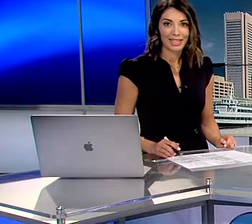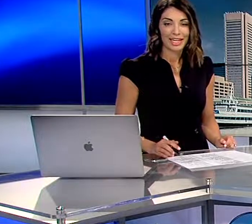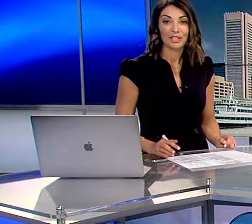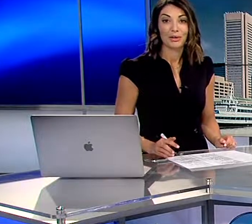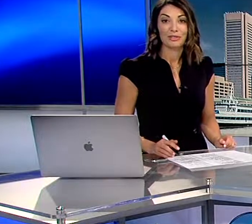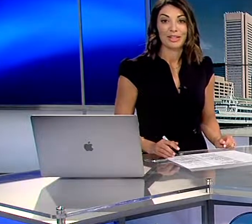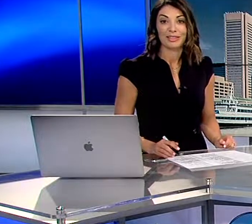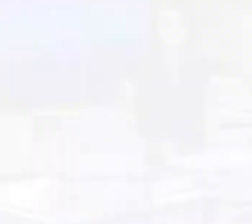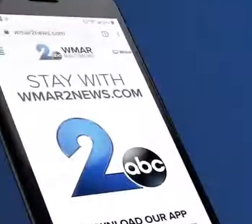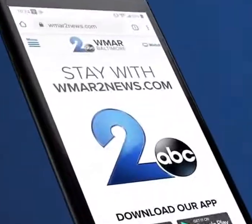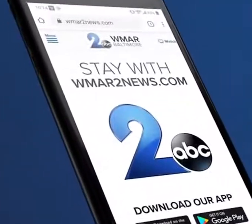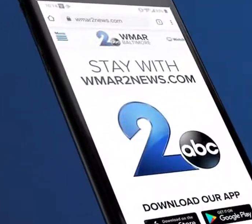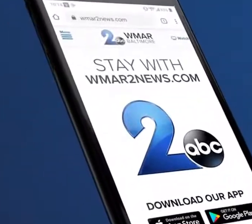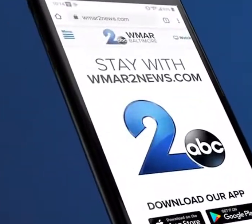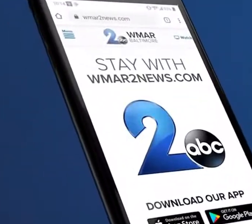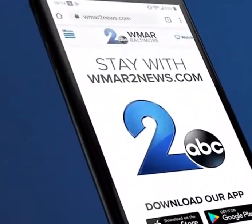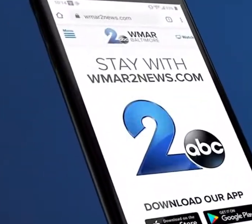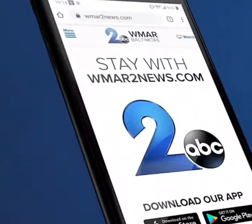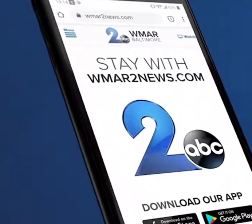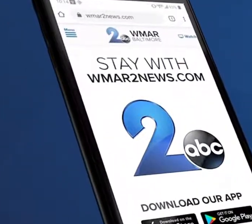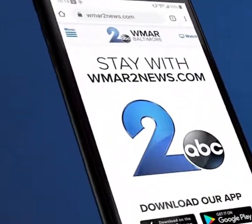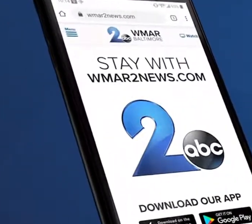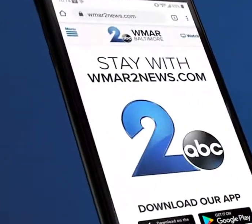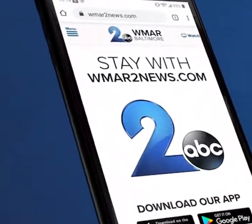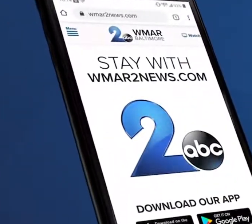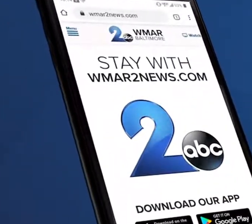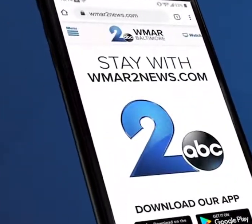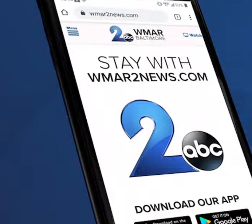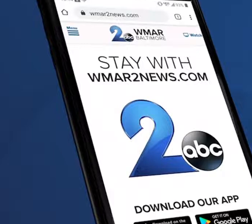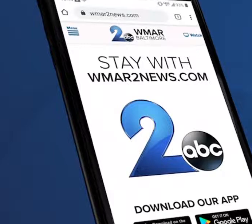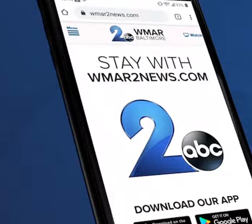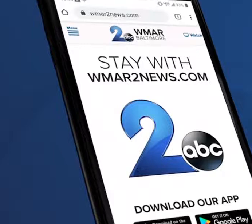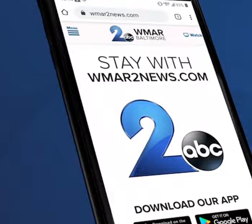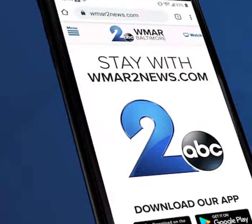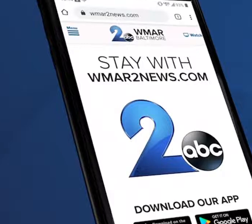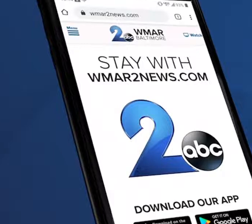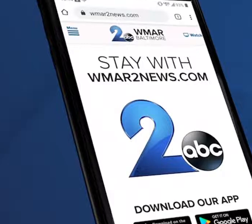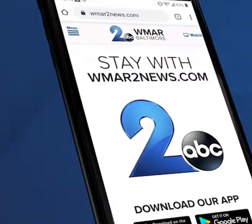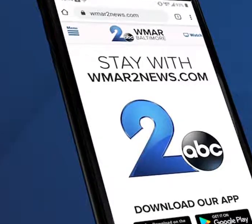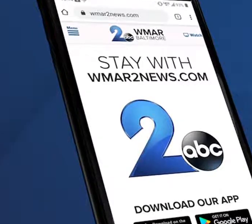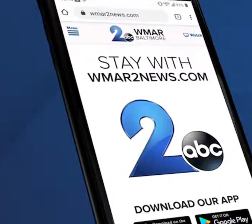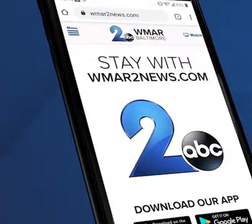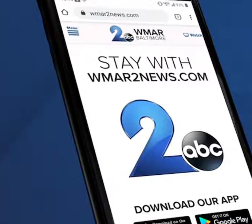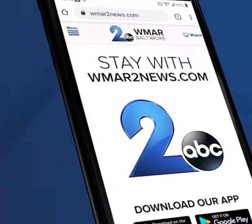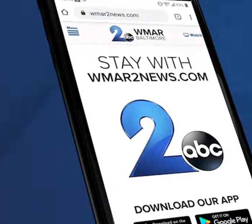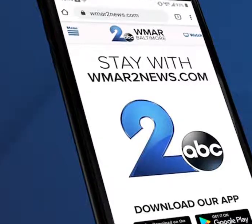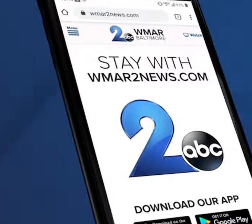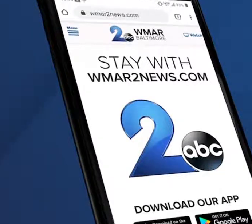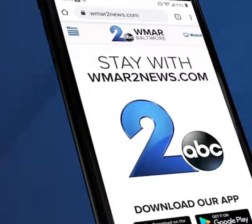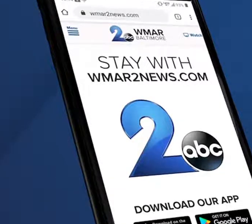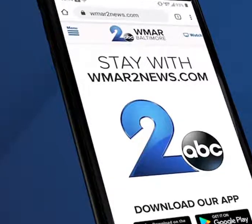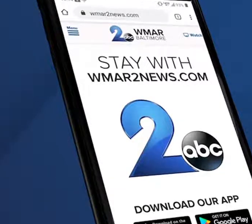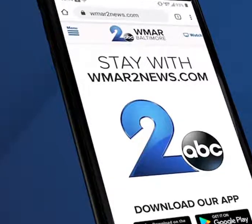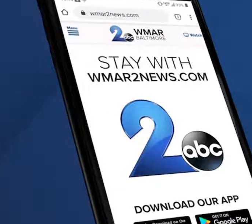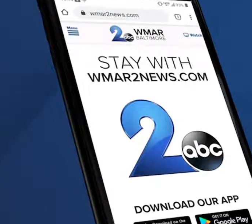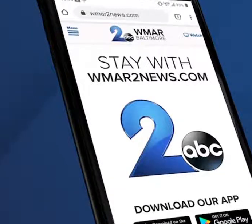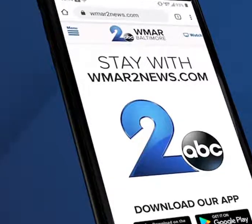o'clock. And you can always find the latest on our website, WMAR2news.com. Also, be sure to download our app for the latest